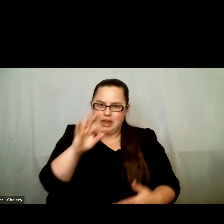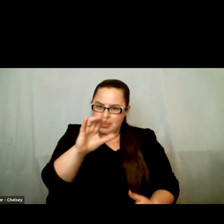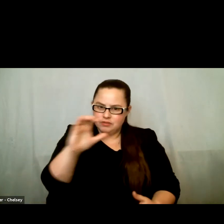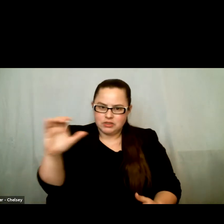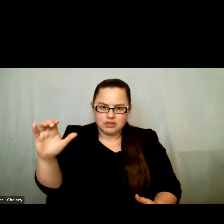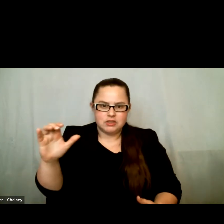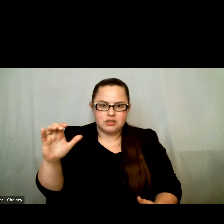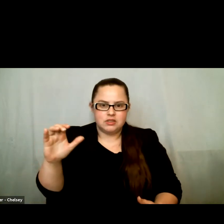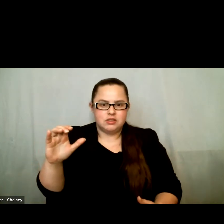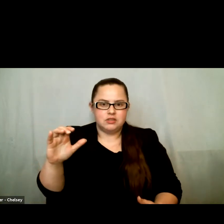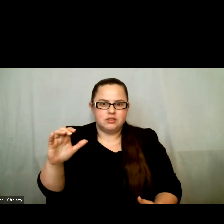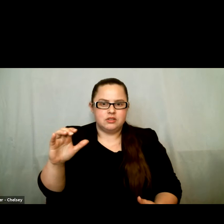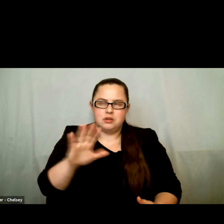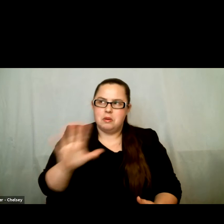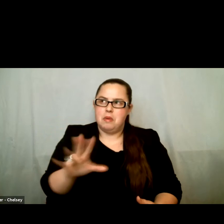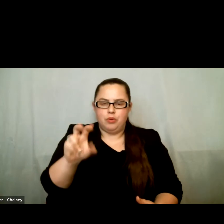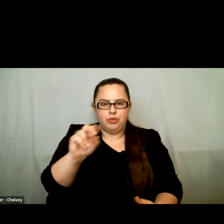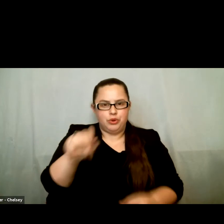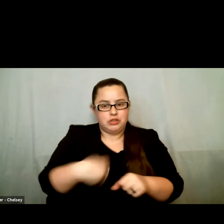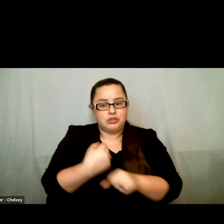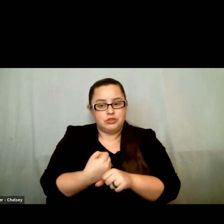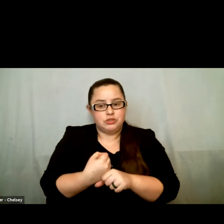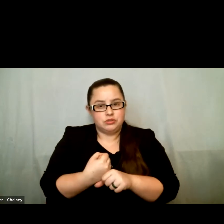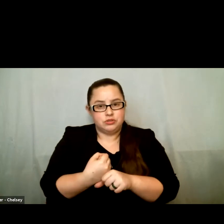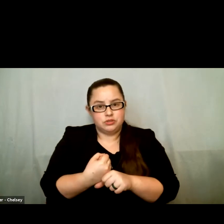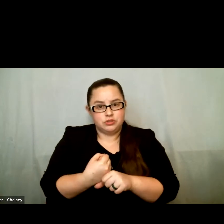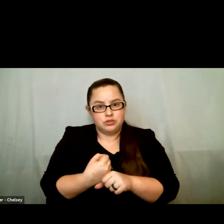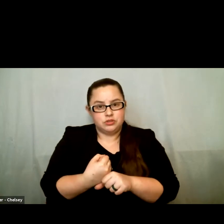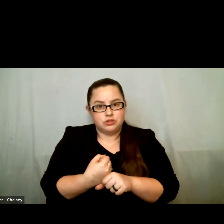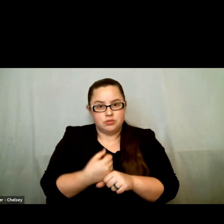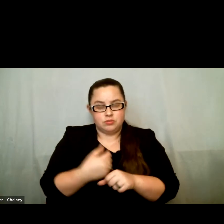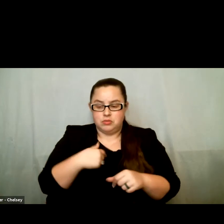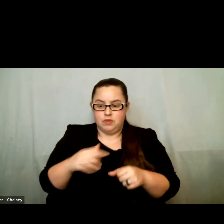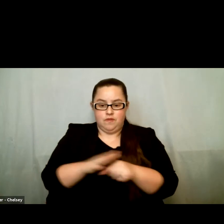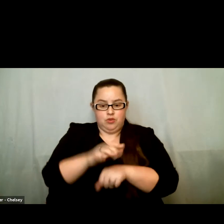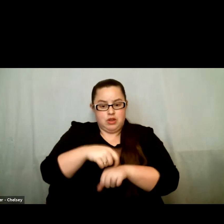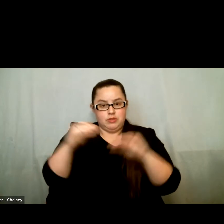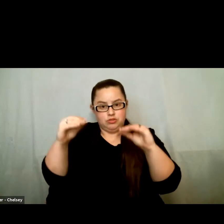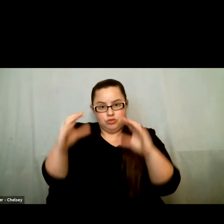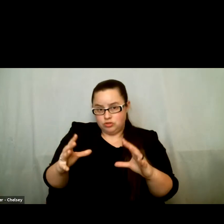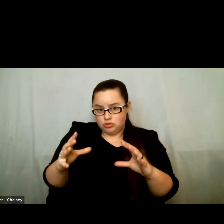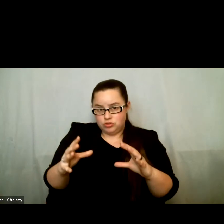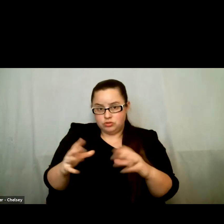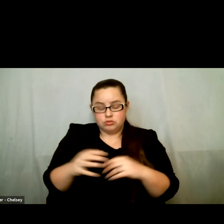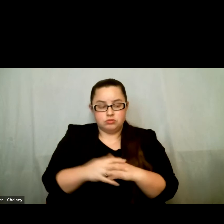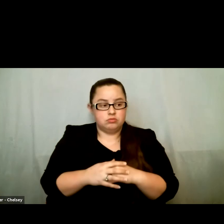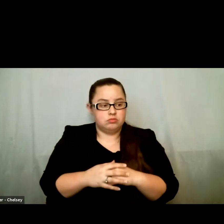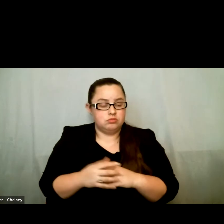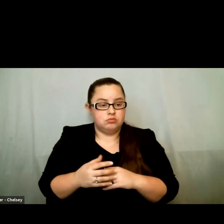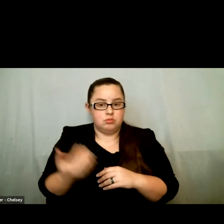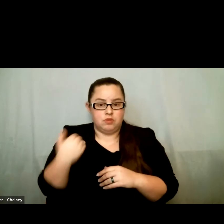College about 30 years as a full-time instructor, as